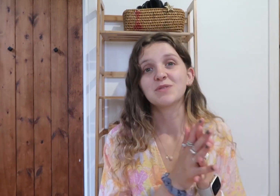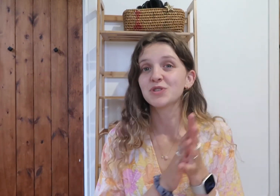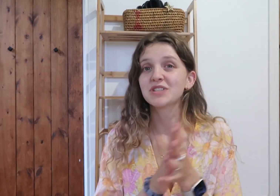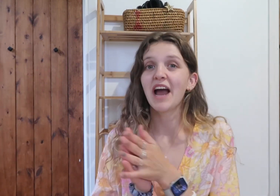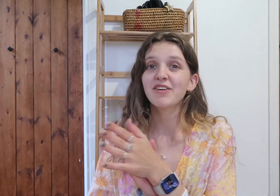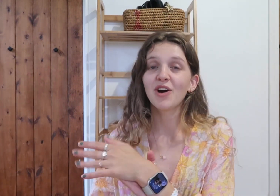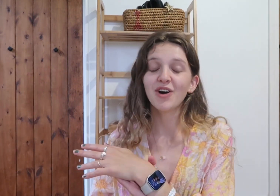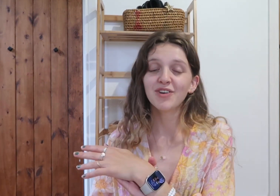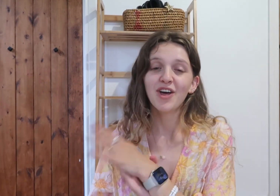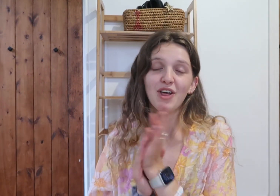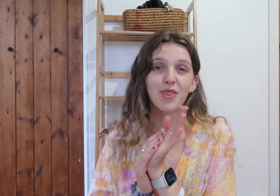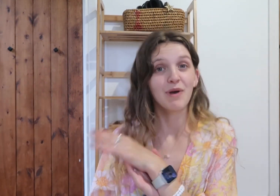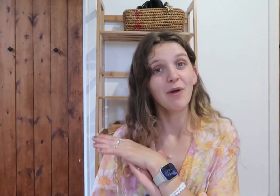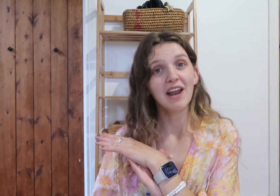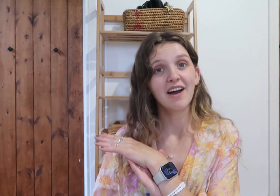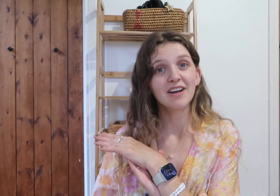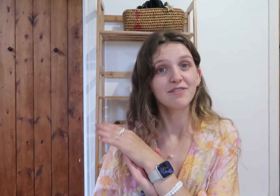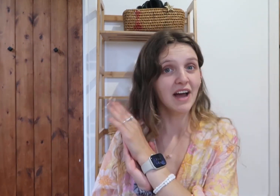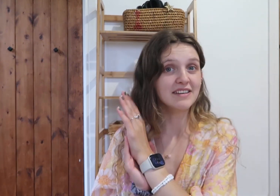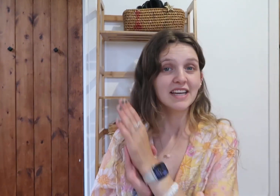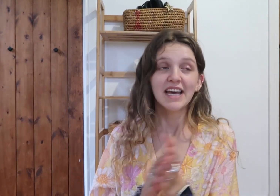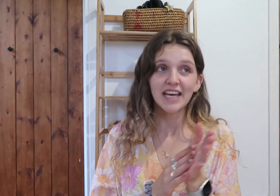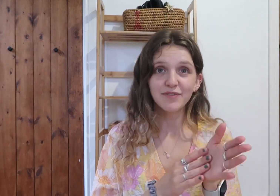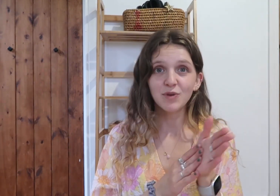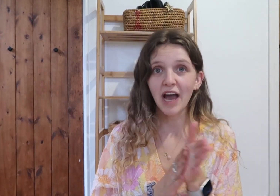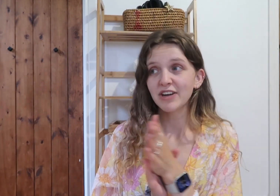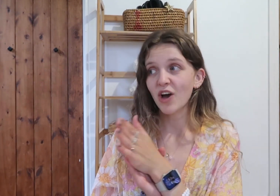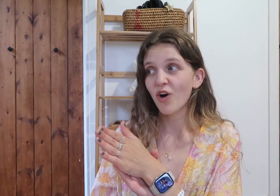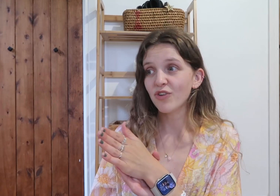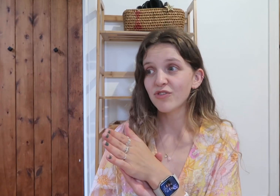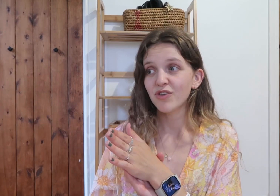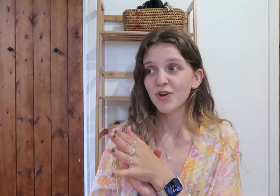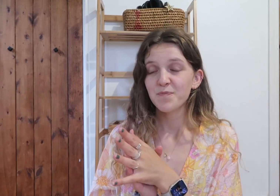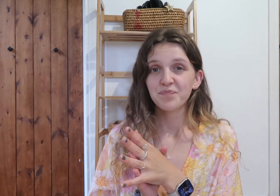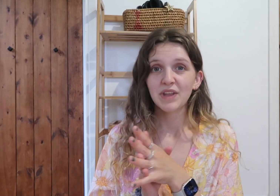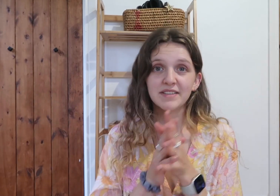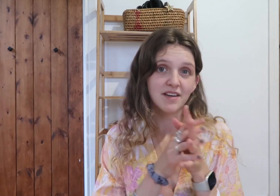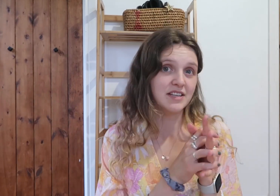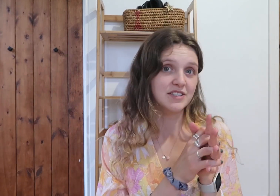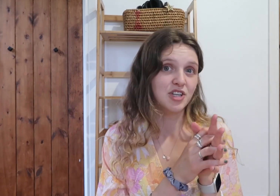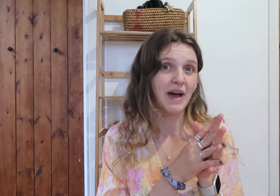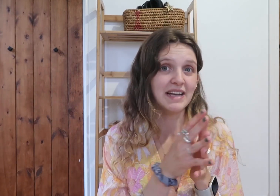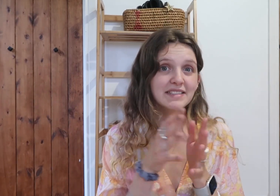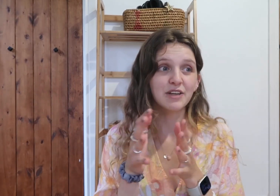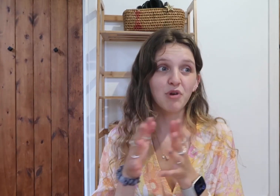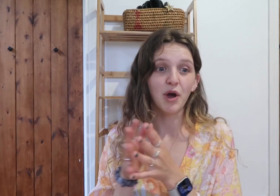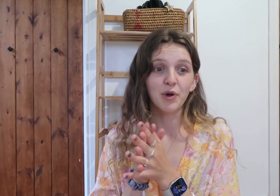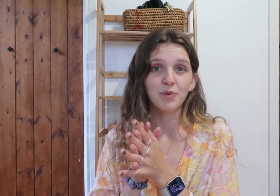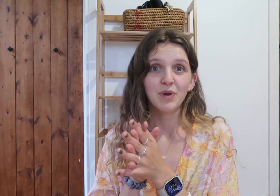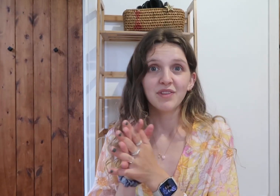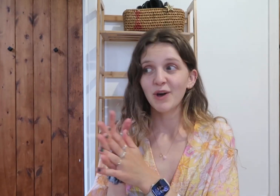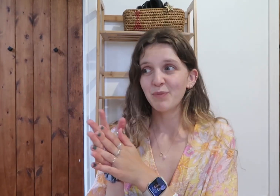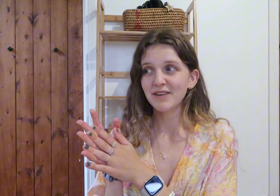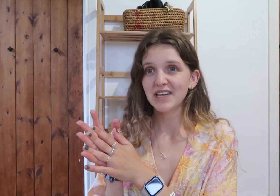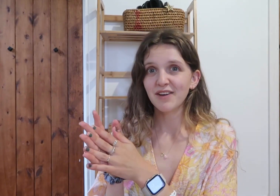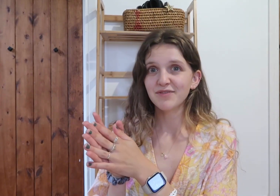just carry on throughout their life. And if you carry it on signing to them as they grow, they'll be able to have